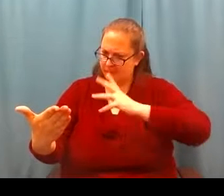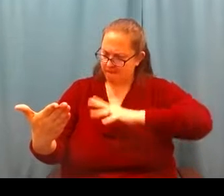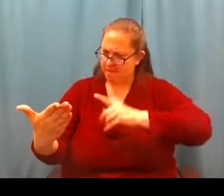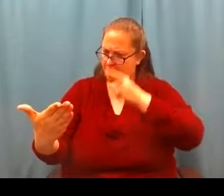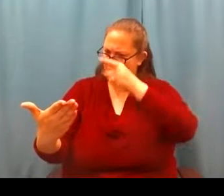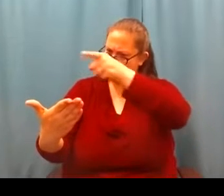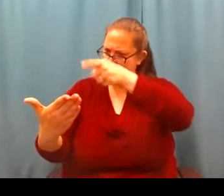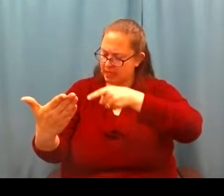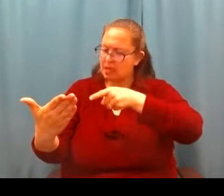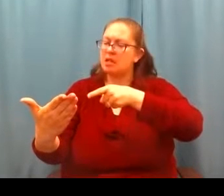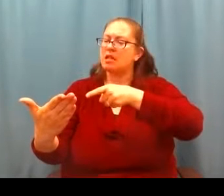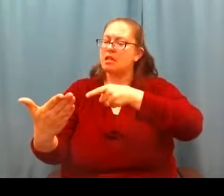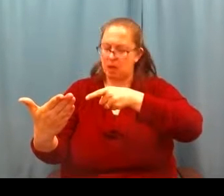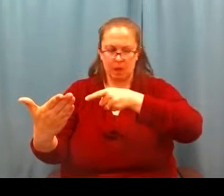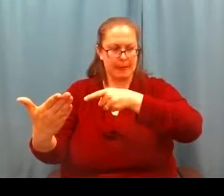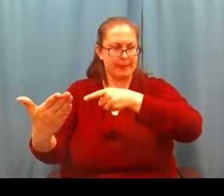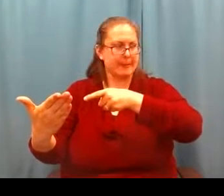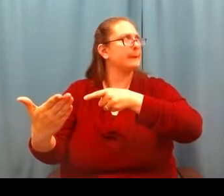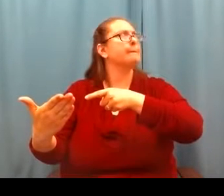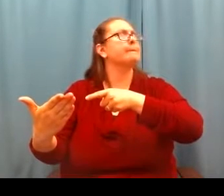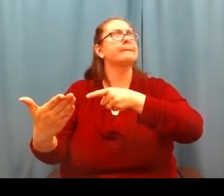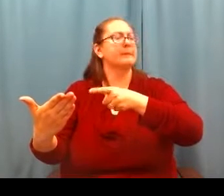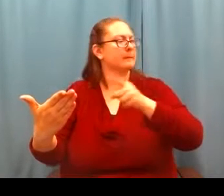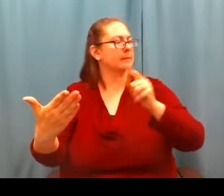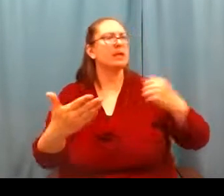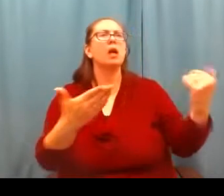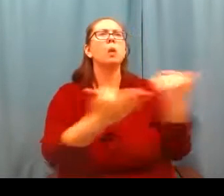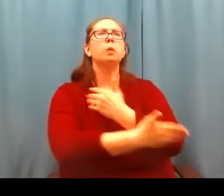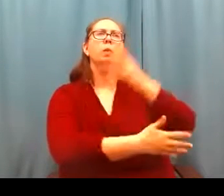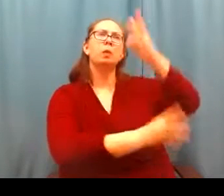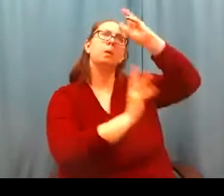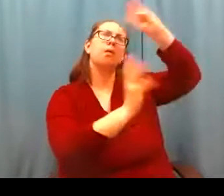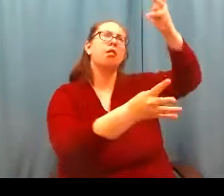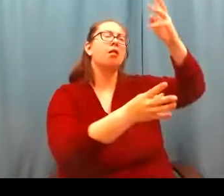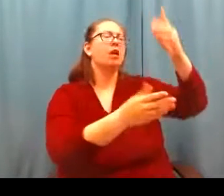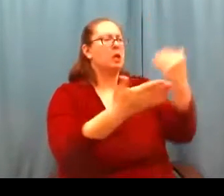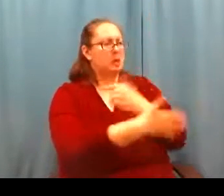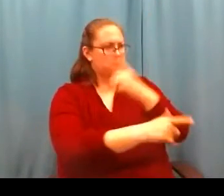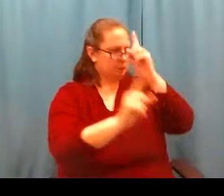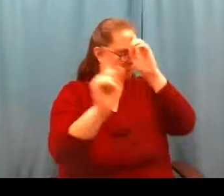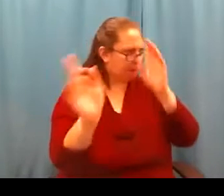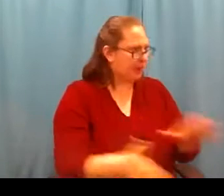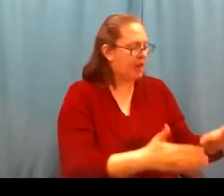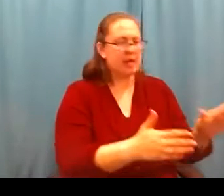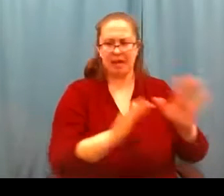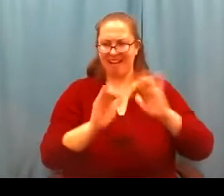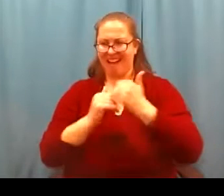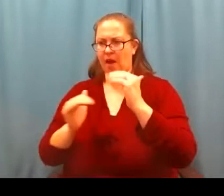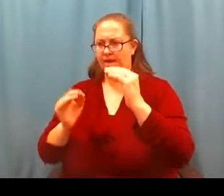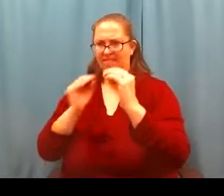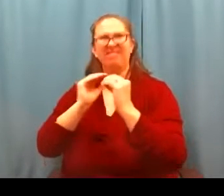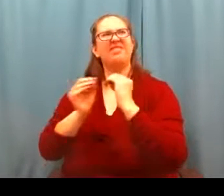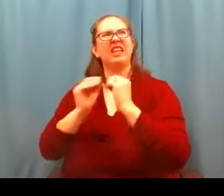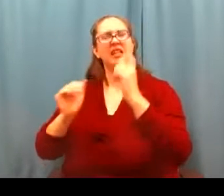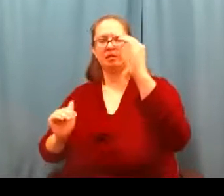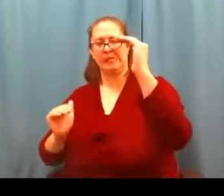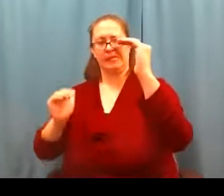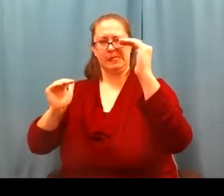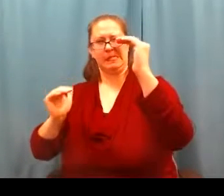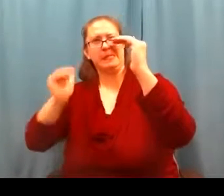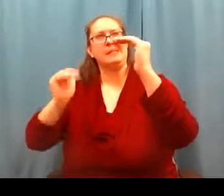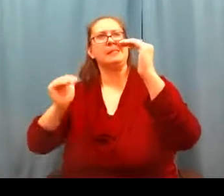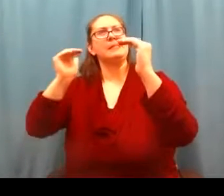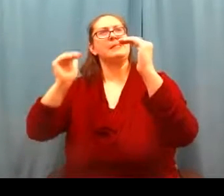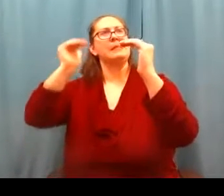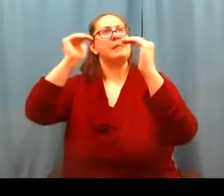programs that really put the community at the front and center of health. In the health department, we've already started using the COVID-19